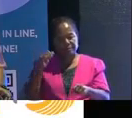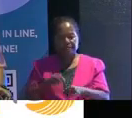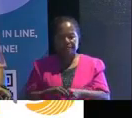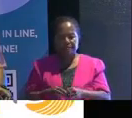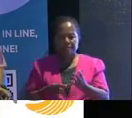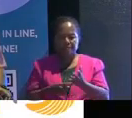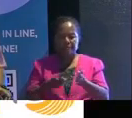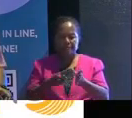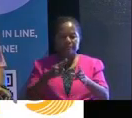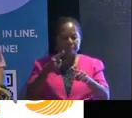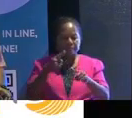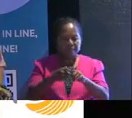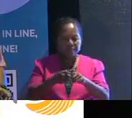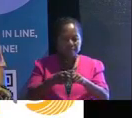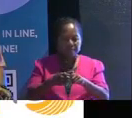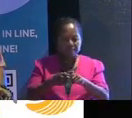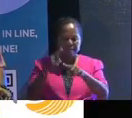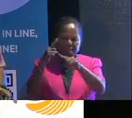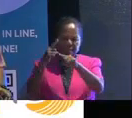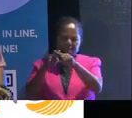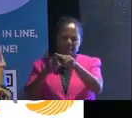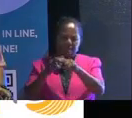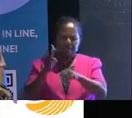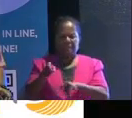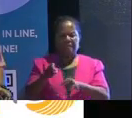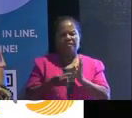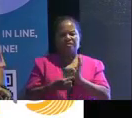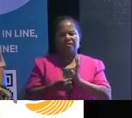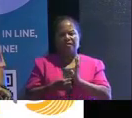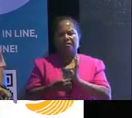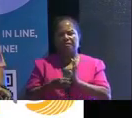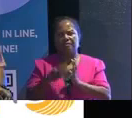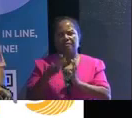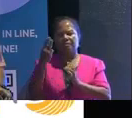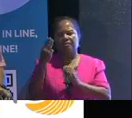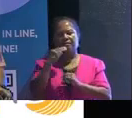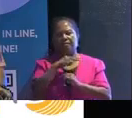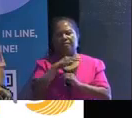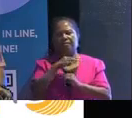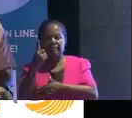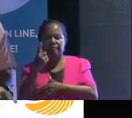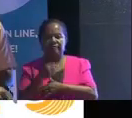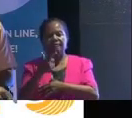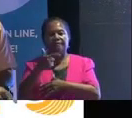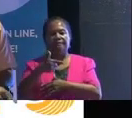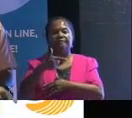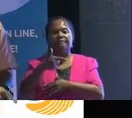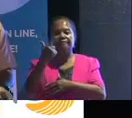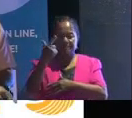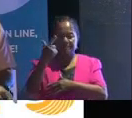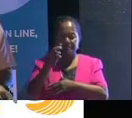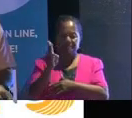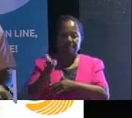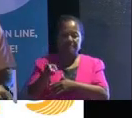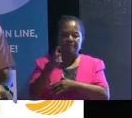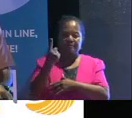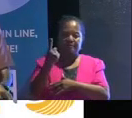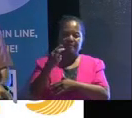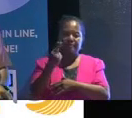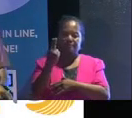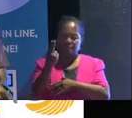times 30 toya for each 1 kina. So 300 times 0.3031, 2